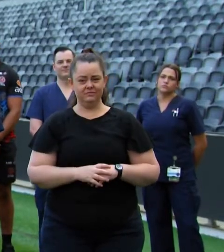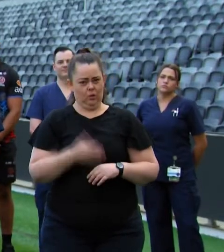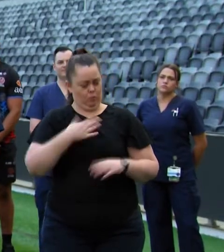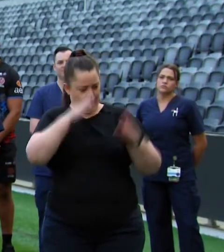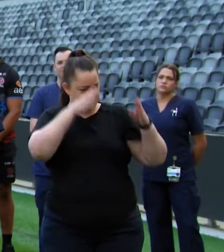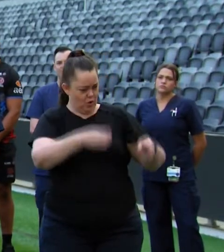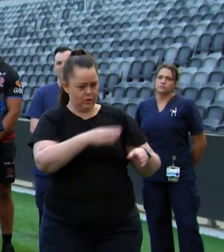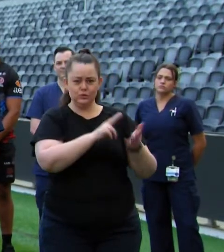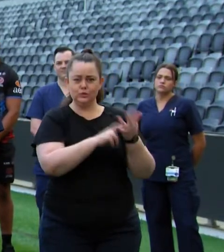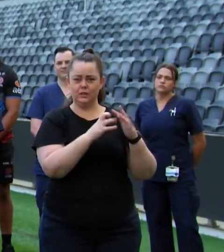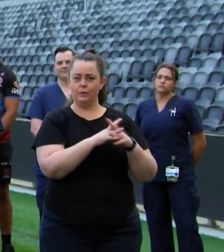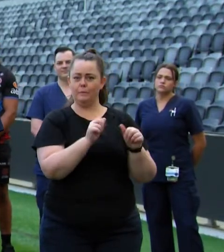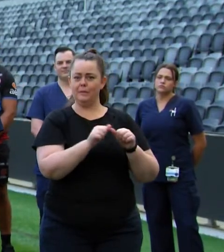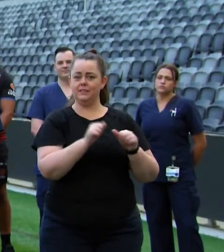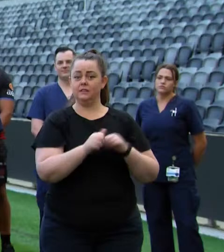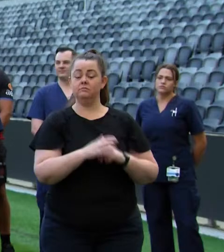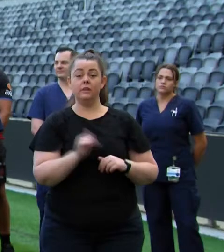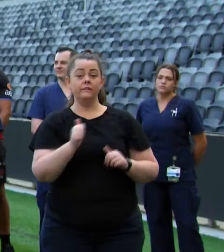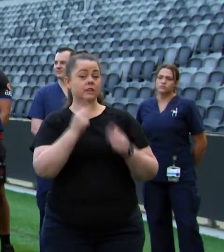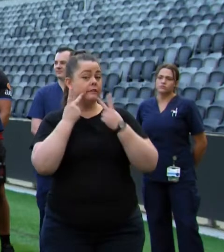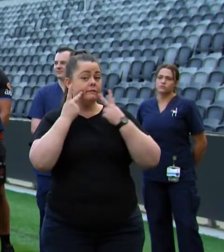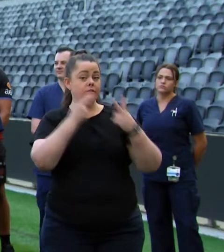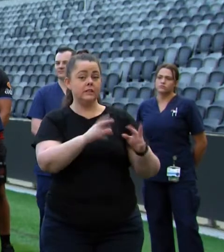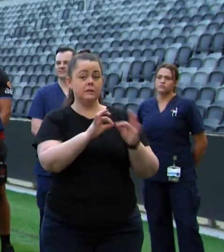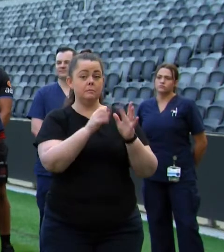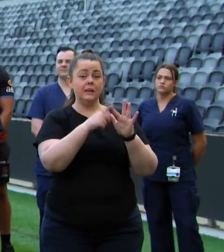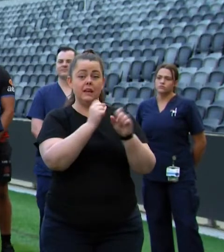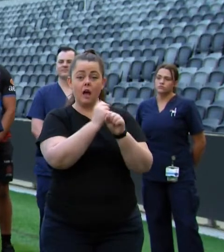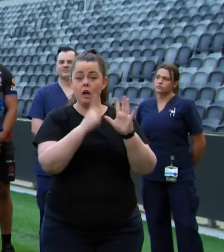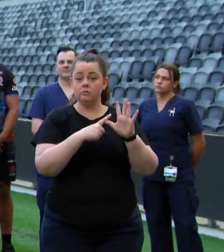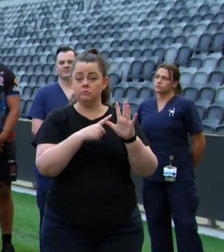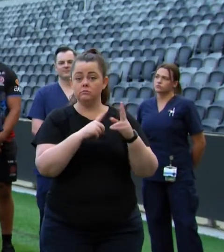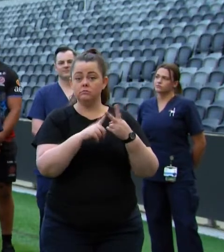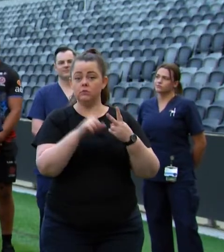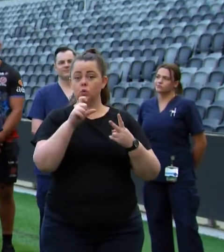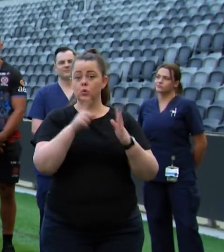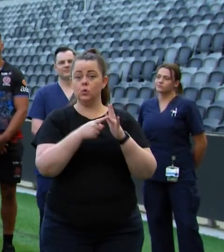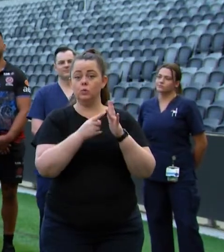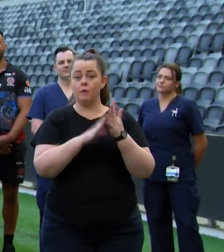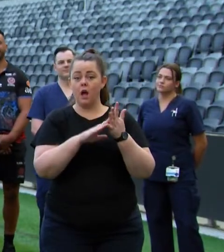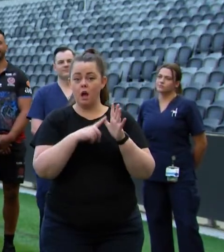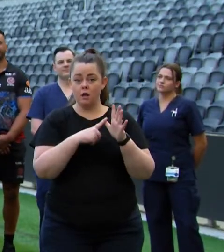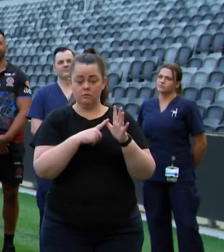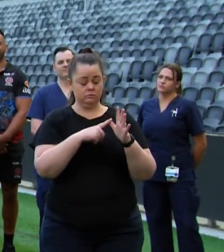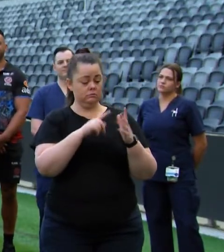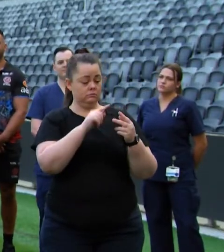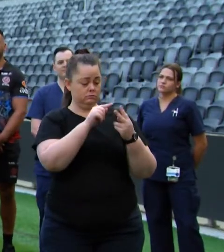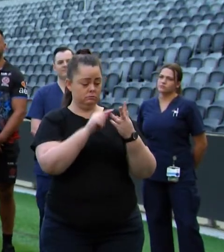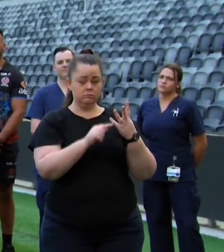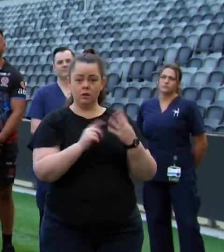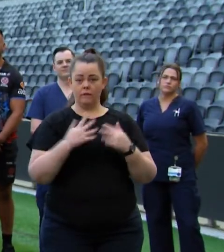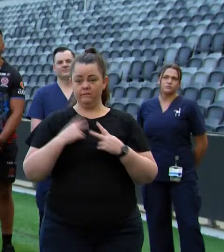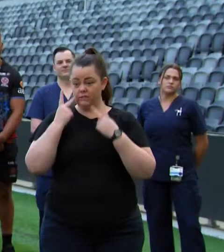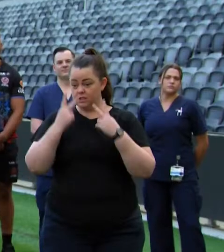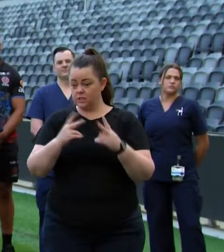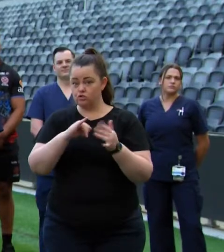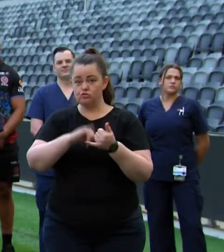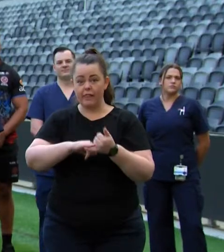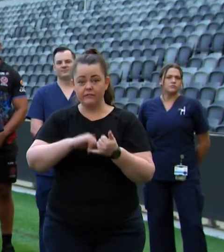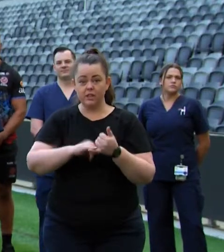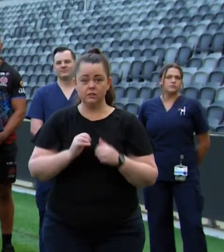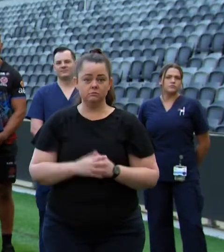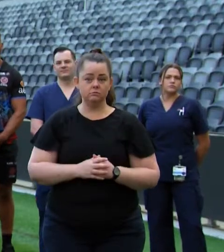visit Cooma in Monero and meet with a candidate and meet with local business owners. I've been out to Strathfield, been out to